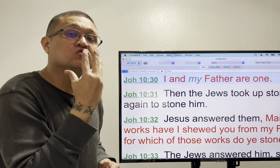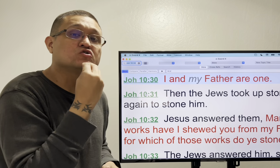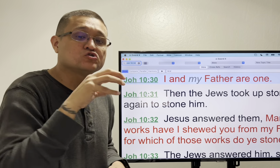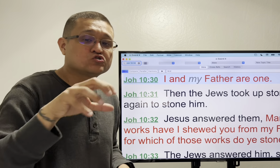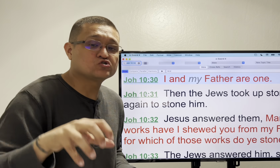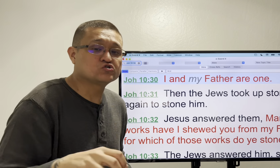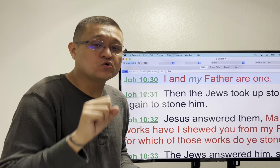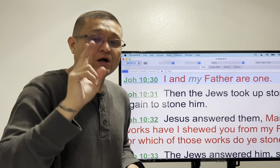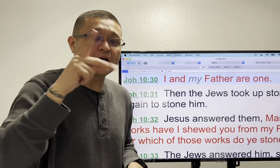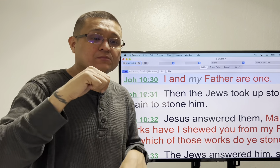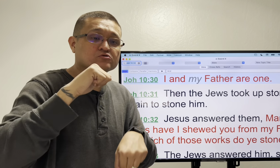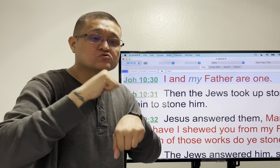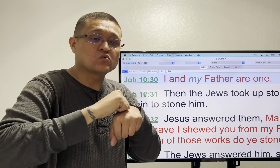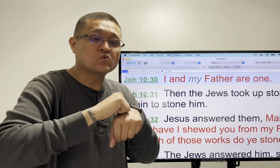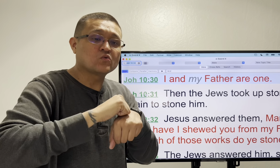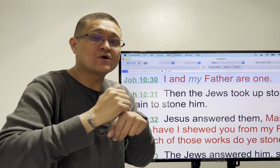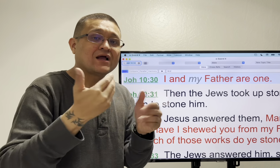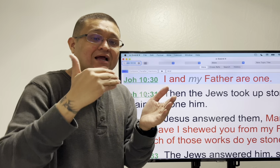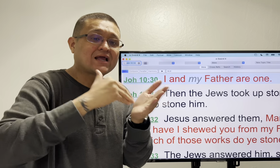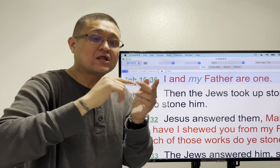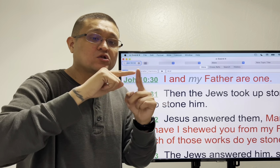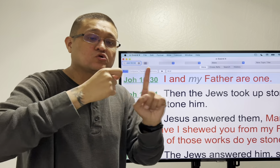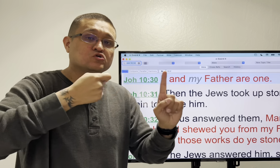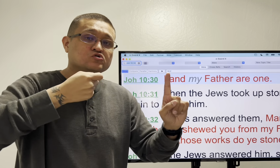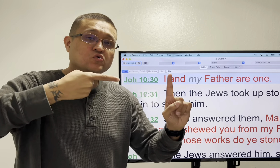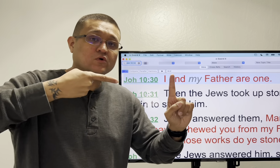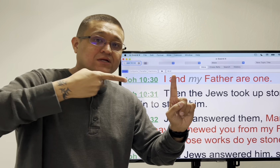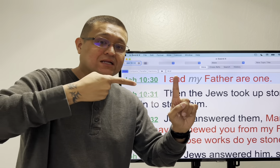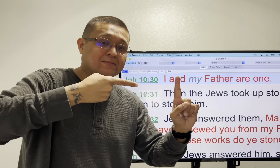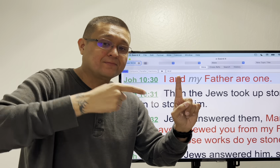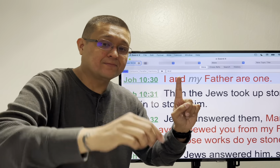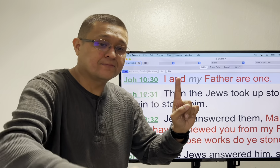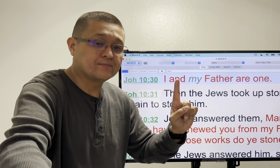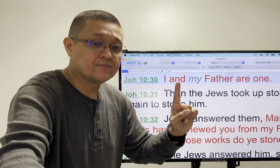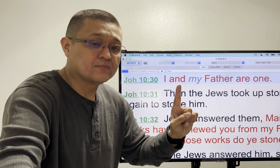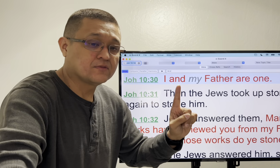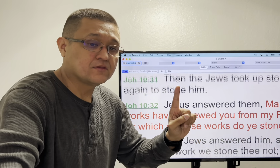It says, I and my Father are one. Then the Jews took up stones again to stone him.